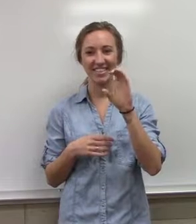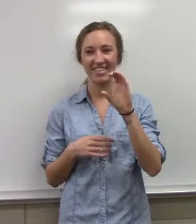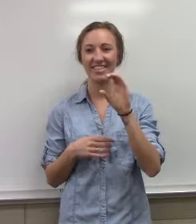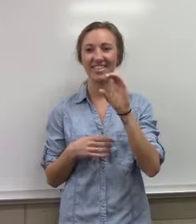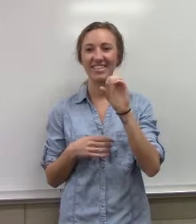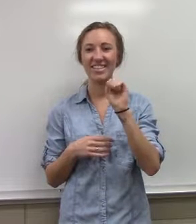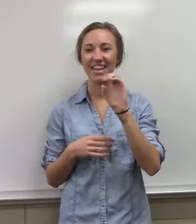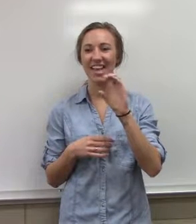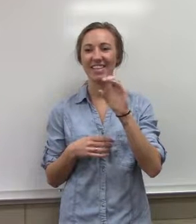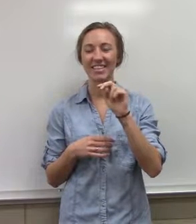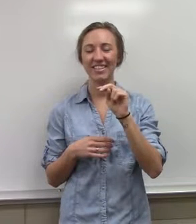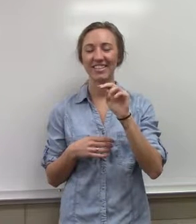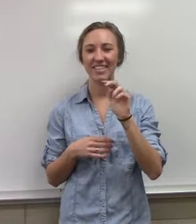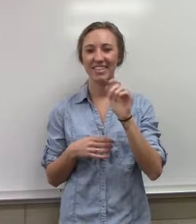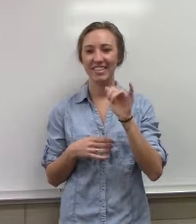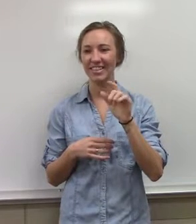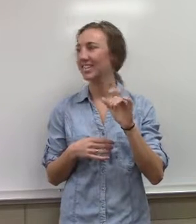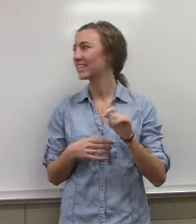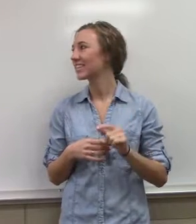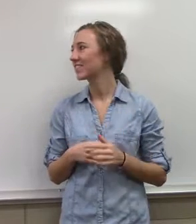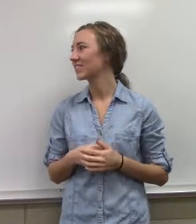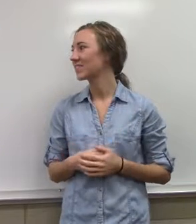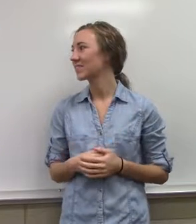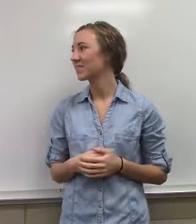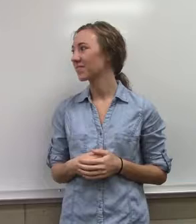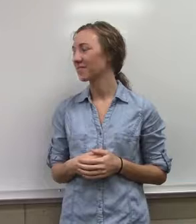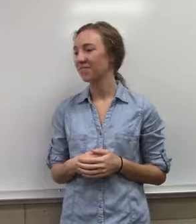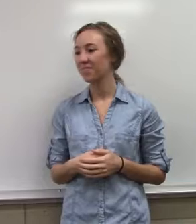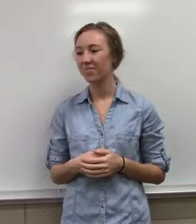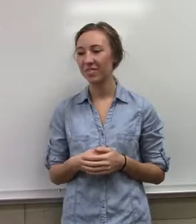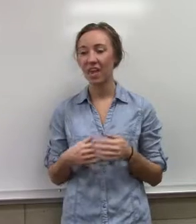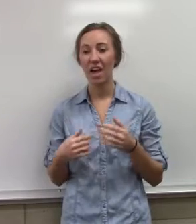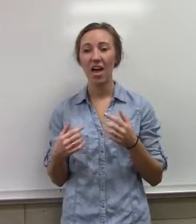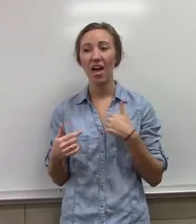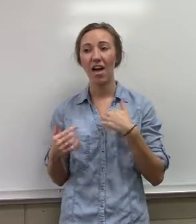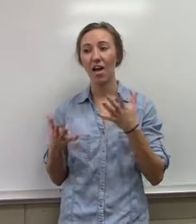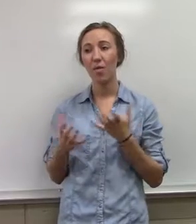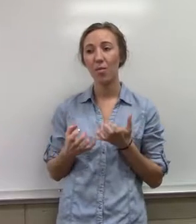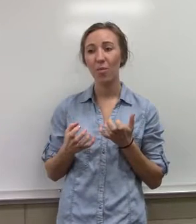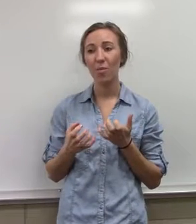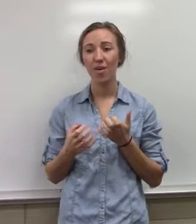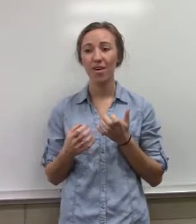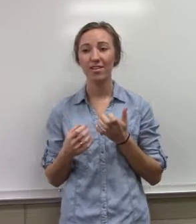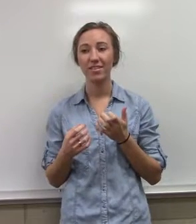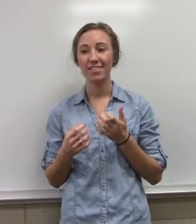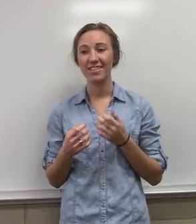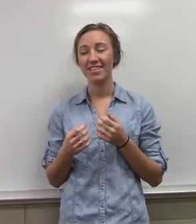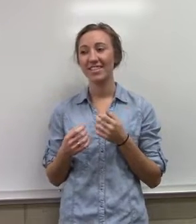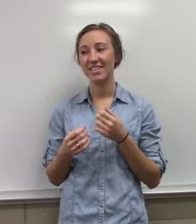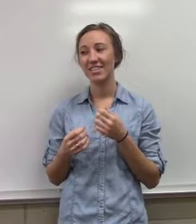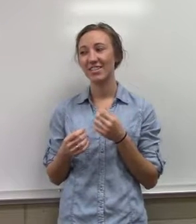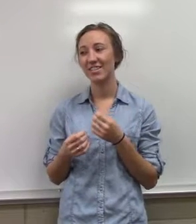I thought everybody was like, oh, she's so friendly. I was just basically like, screw you, screw you, screw you,